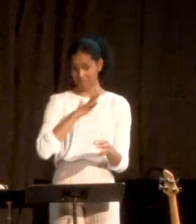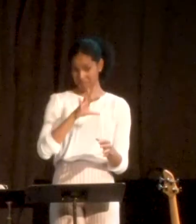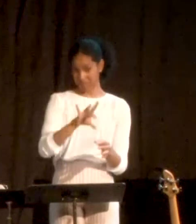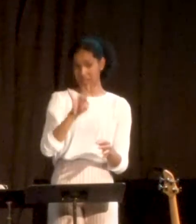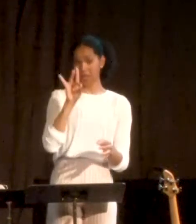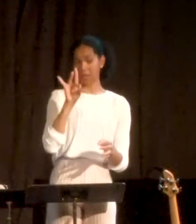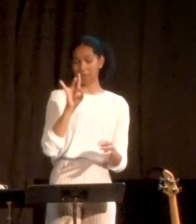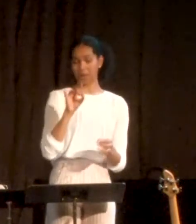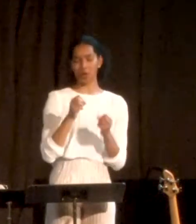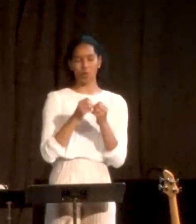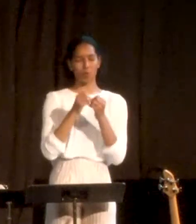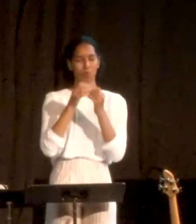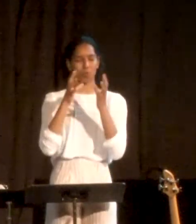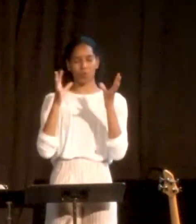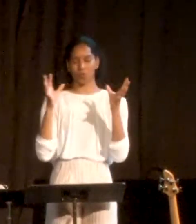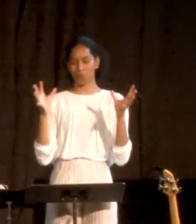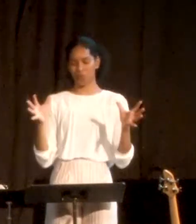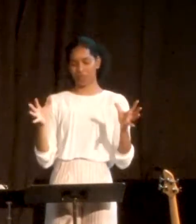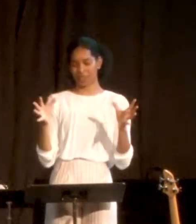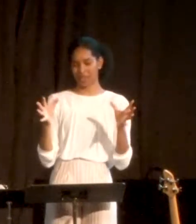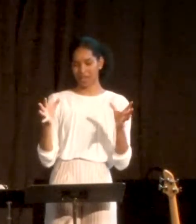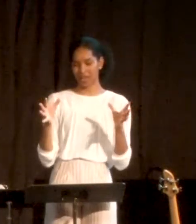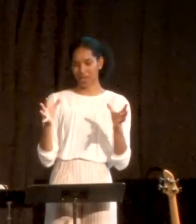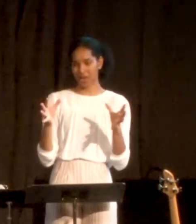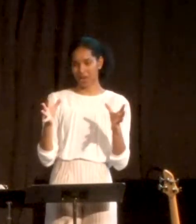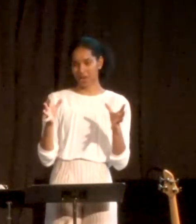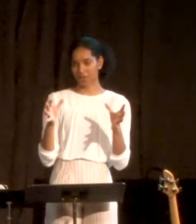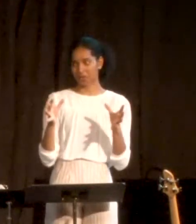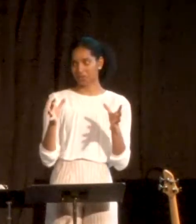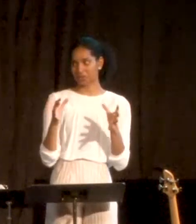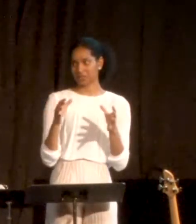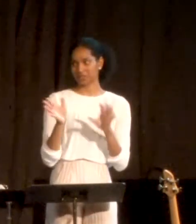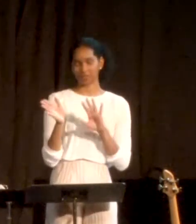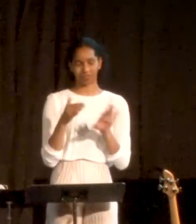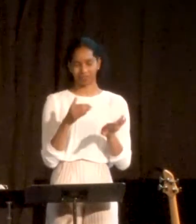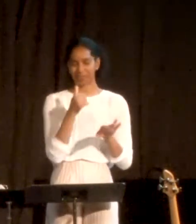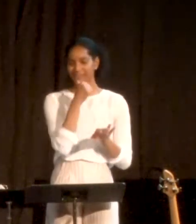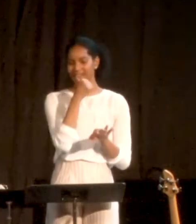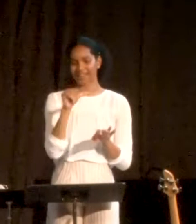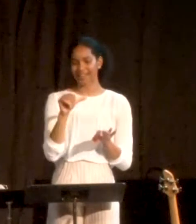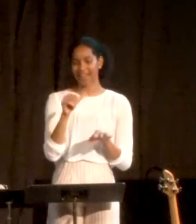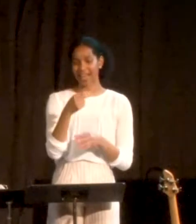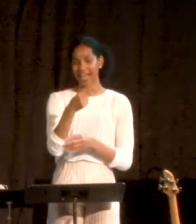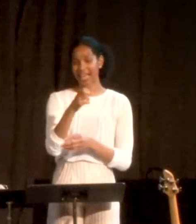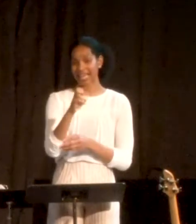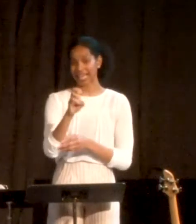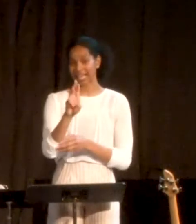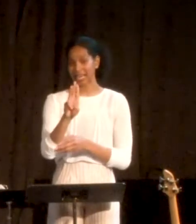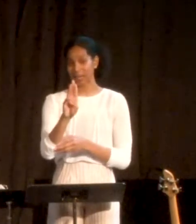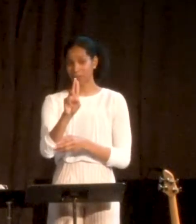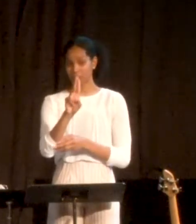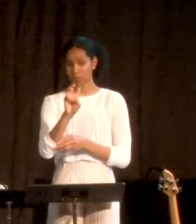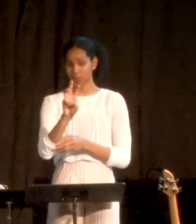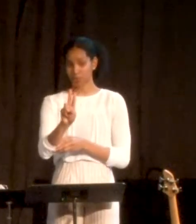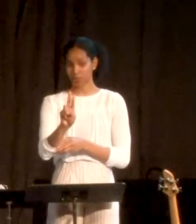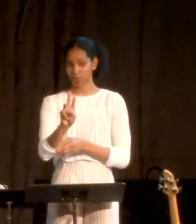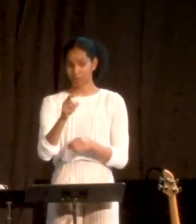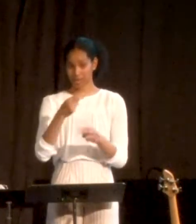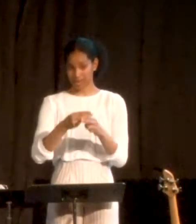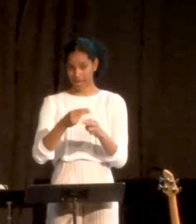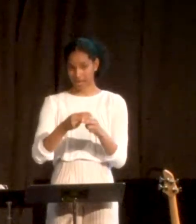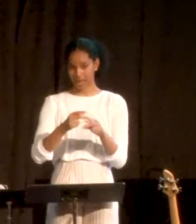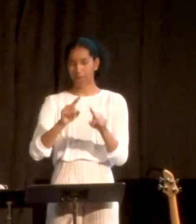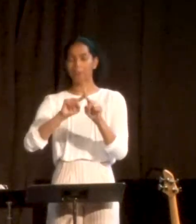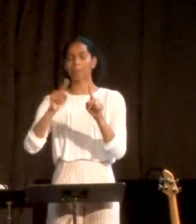without exception, are not Hebrew names, but they are Greek names. These are all seven of them